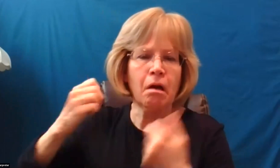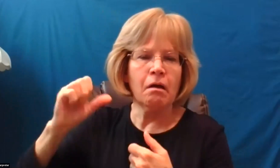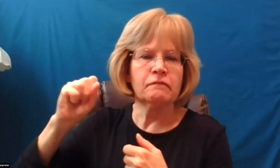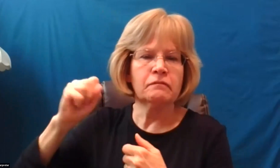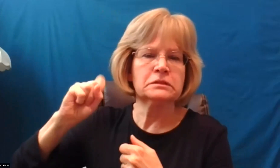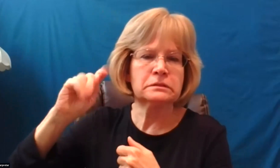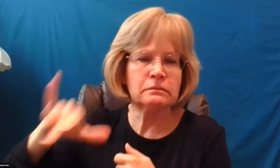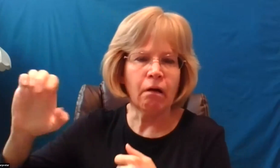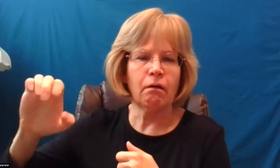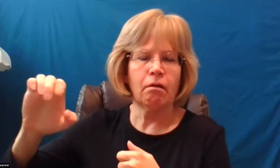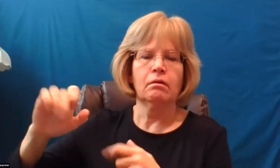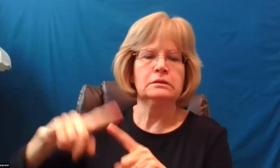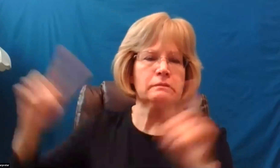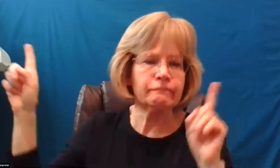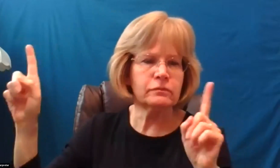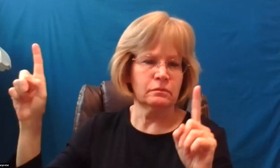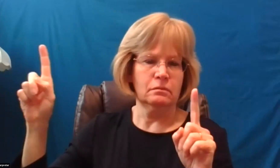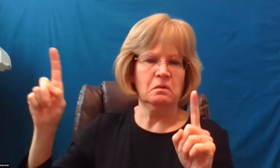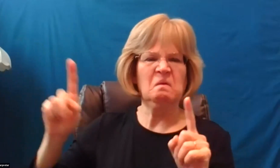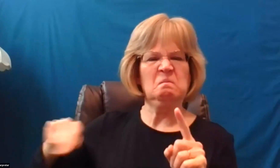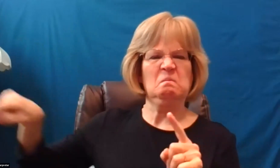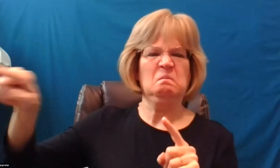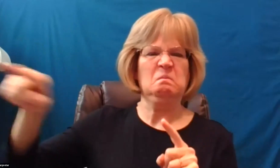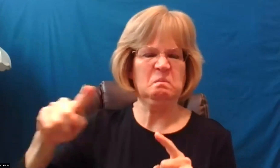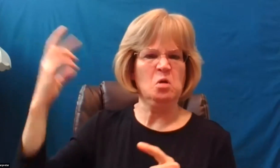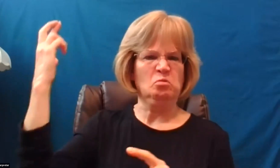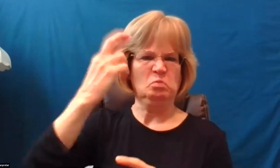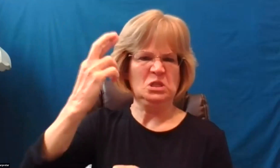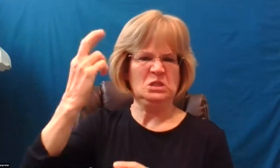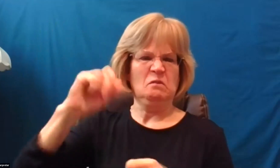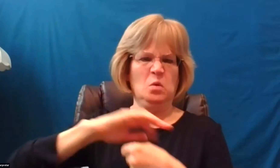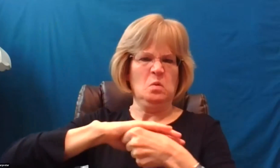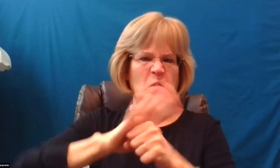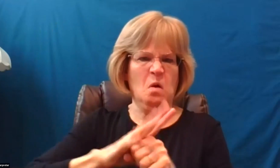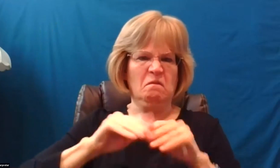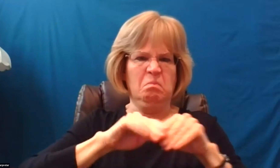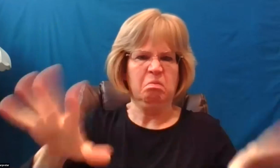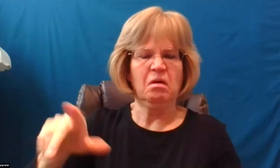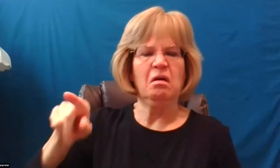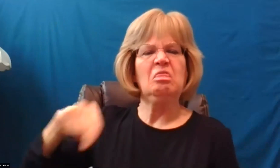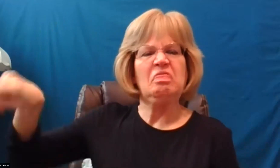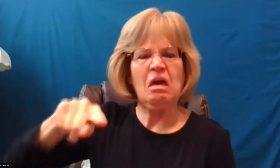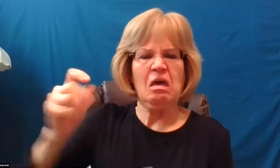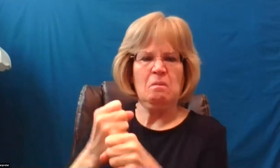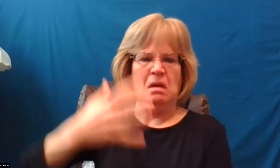share. They're the reason for this pandemic. They're the ones getting God so angry.